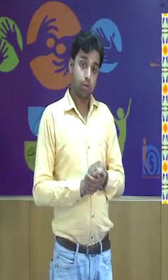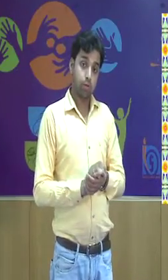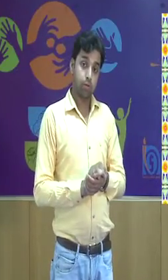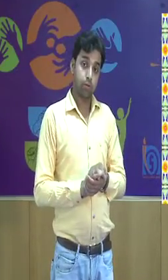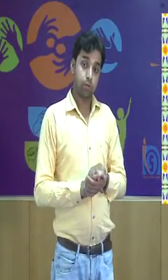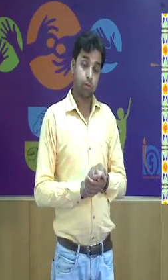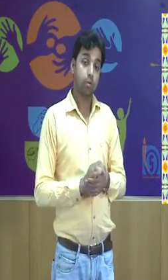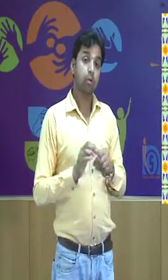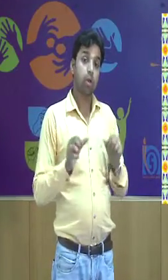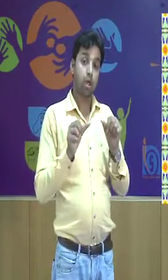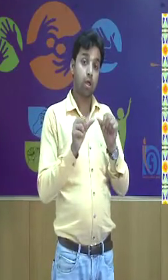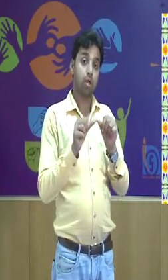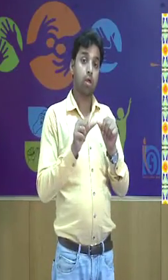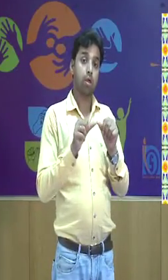in Arthashastra,